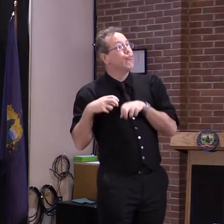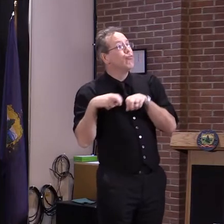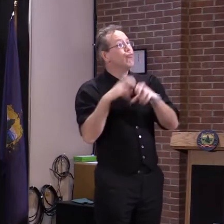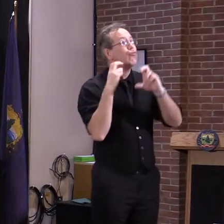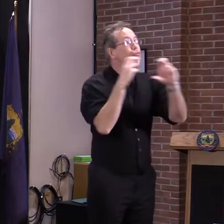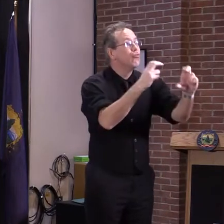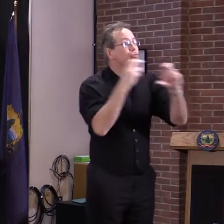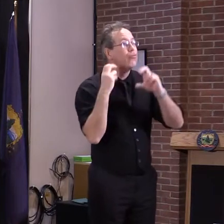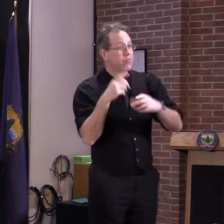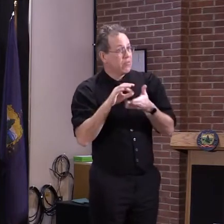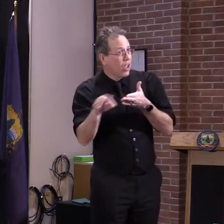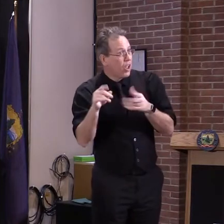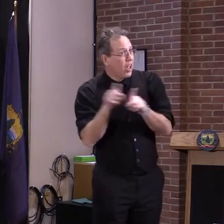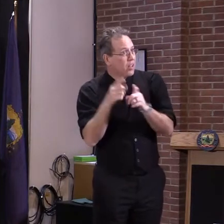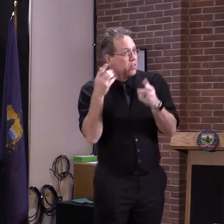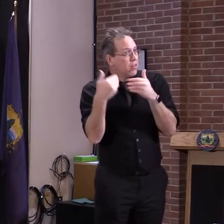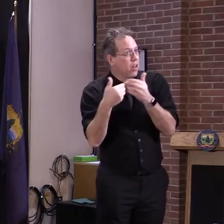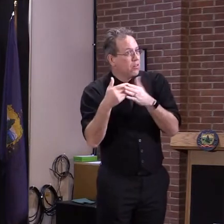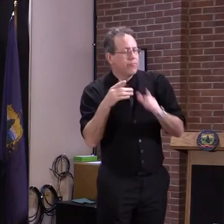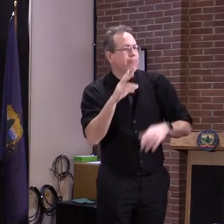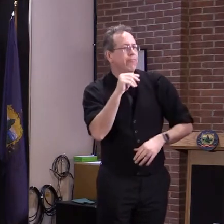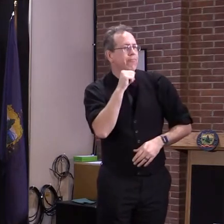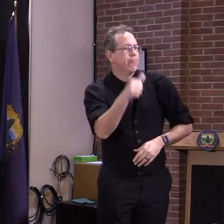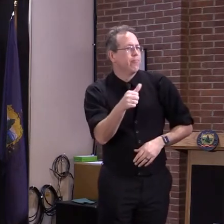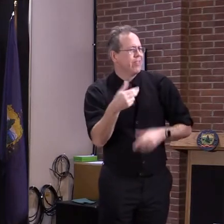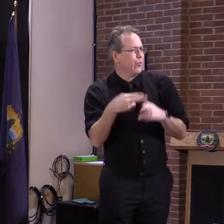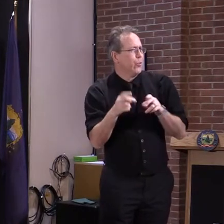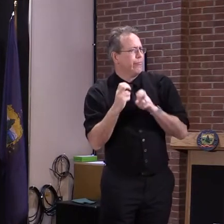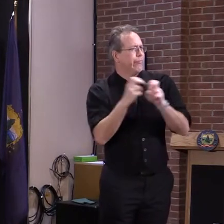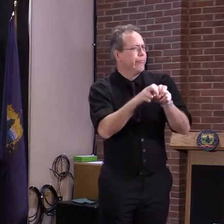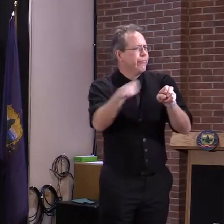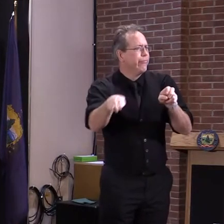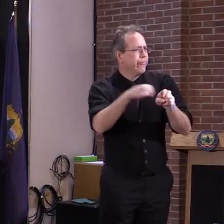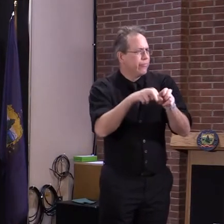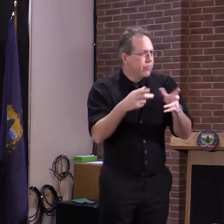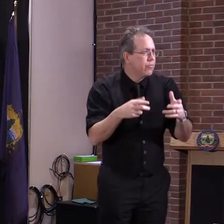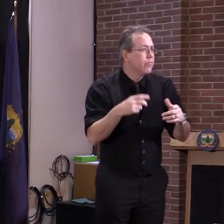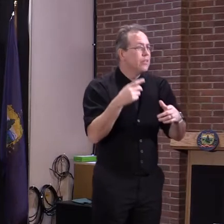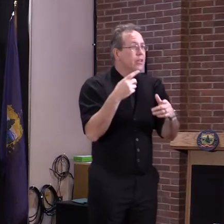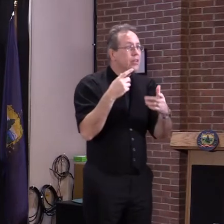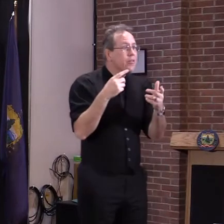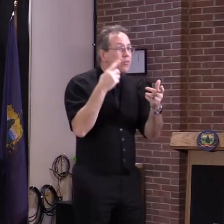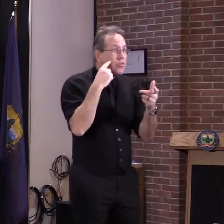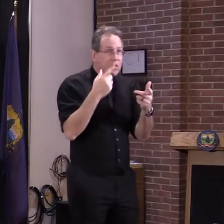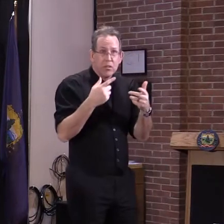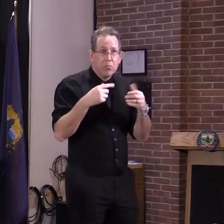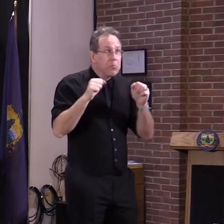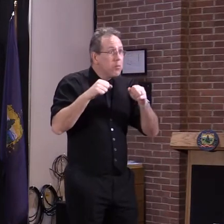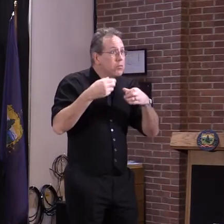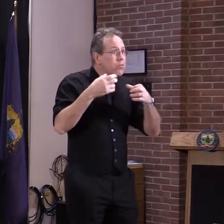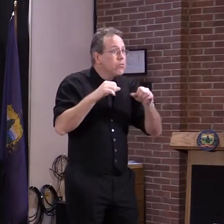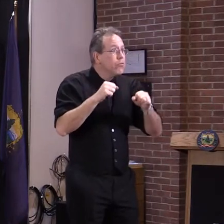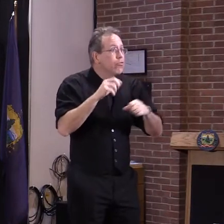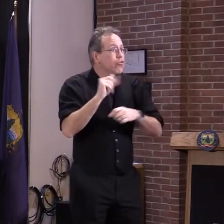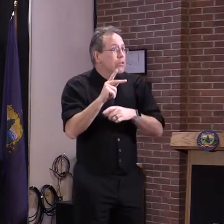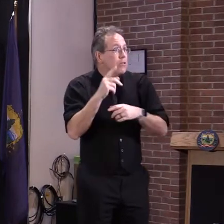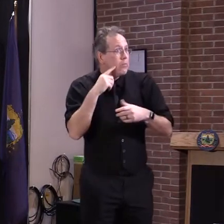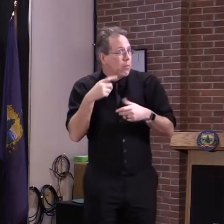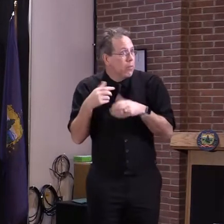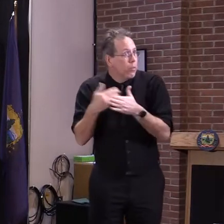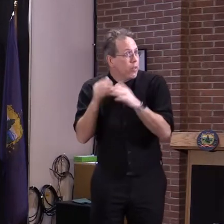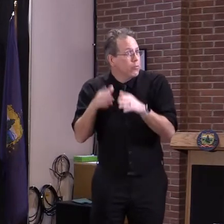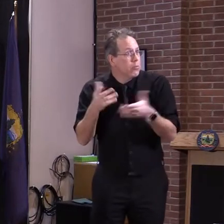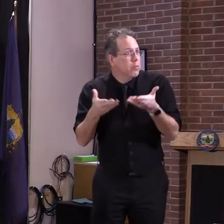Changes in our strategies for schools have always been based on a risk assessment, and buses and cafeterias have always come up since the very beginning